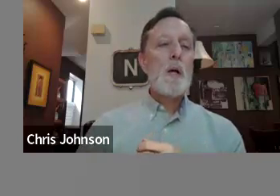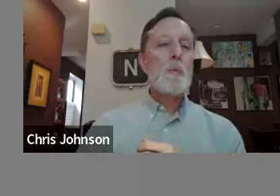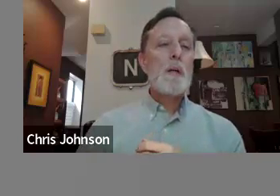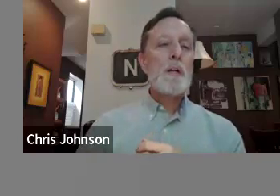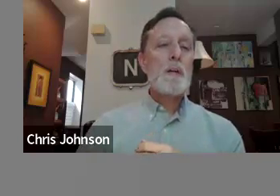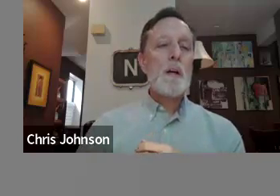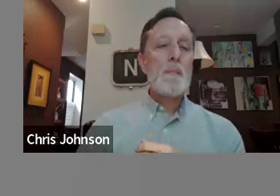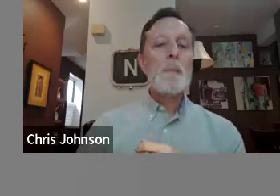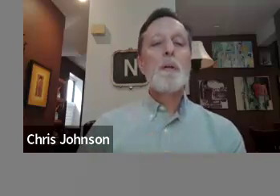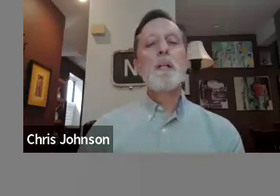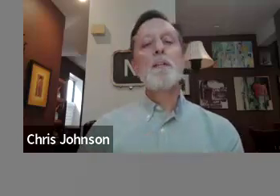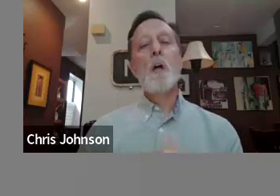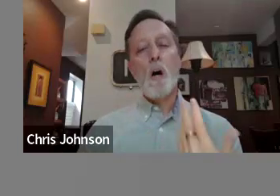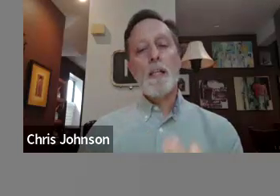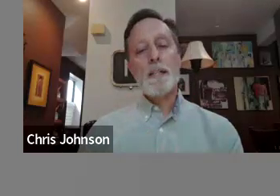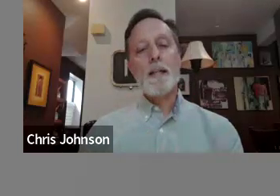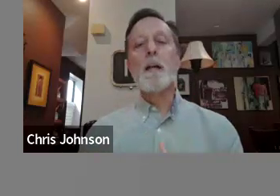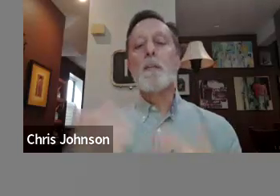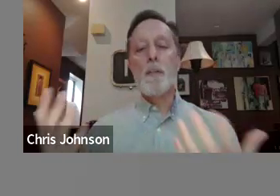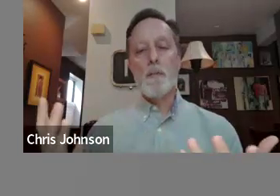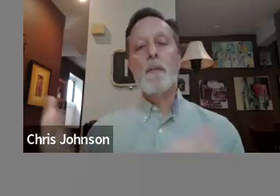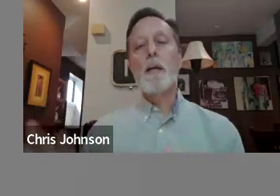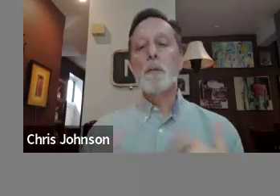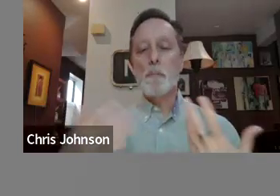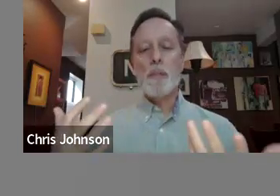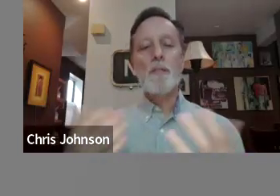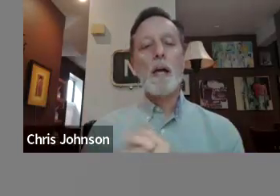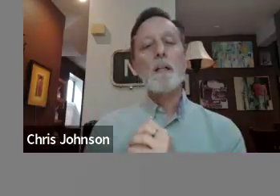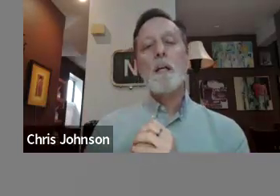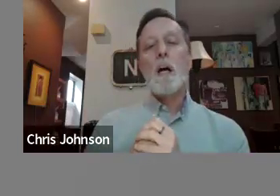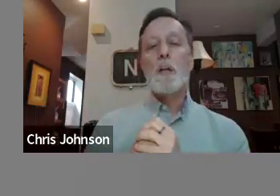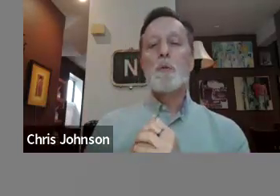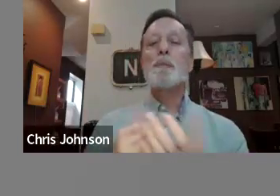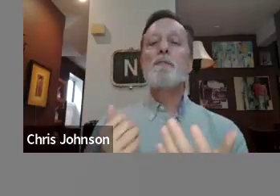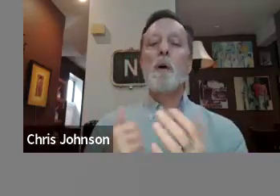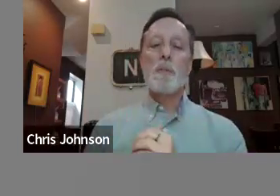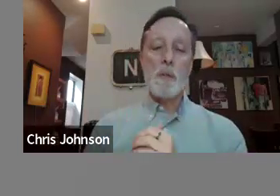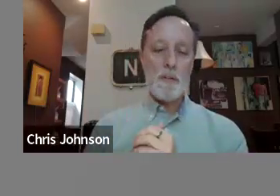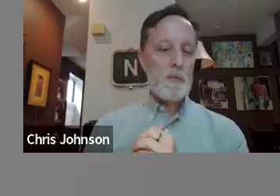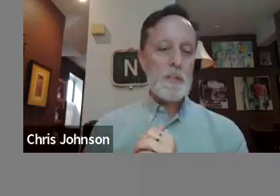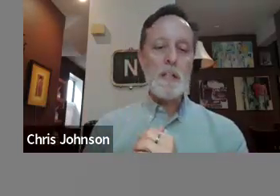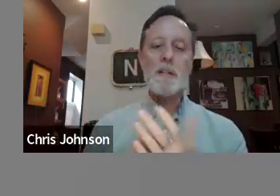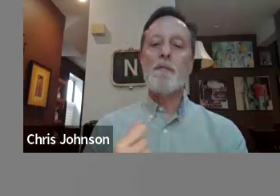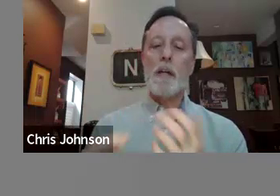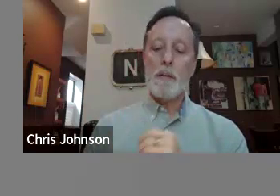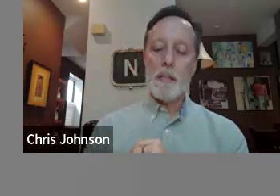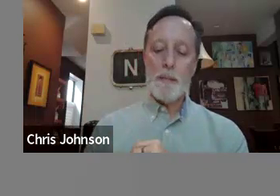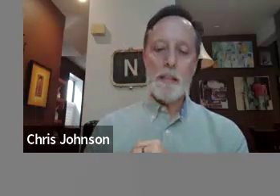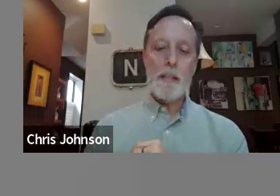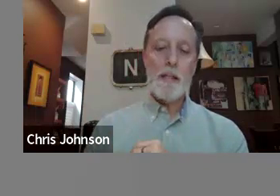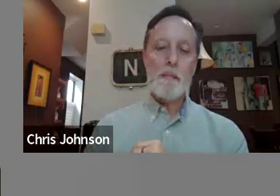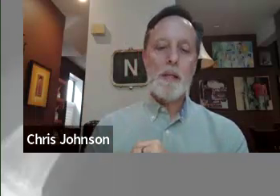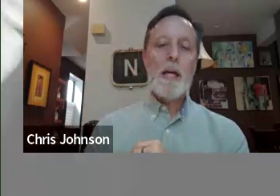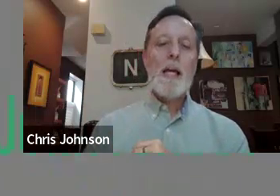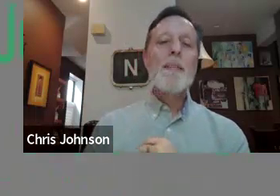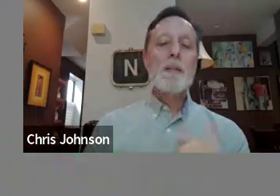Here is one where someone in the audience at like a theater event or a music event trips and falls going to their seat. It's a very